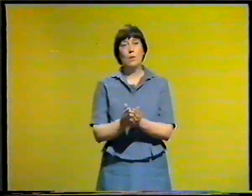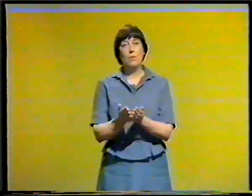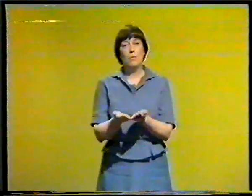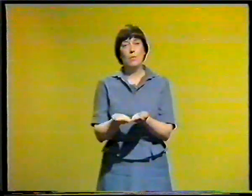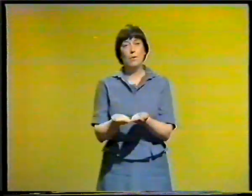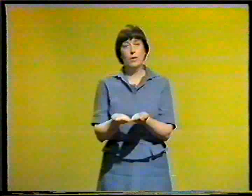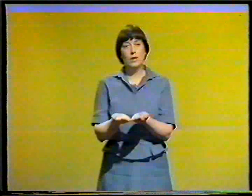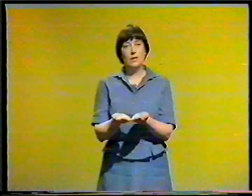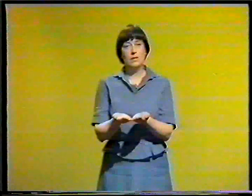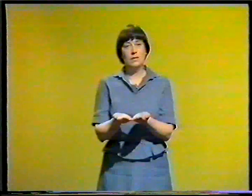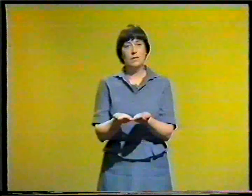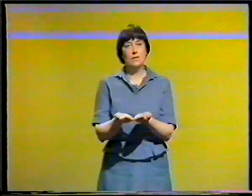Book.